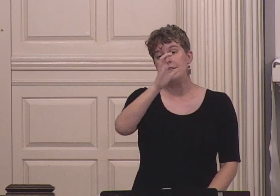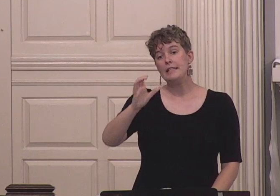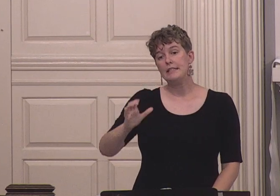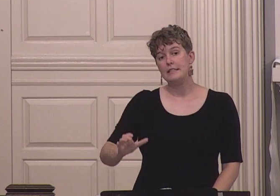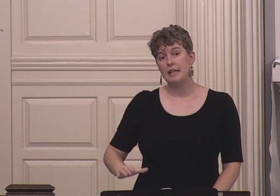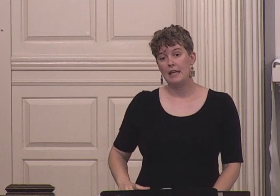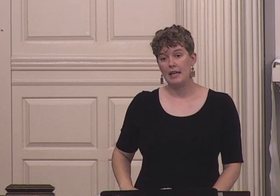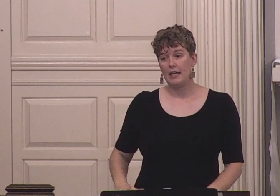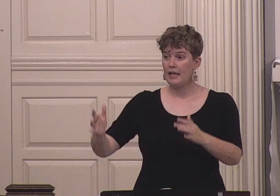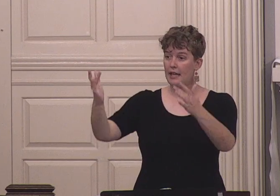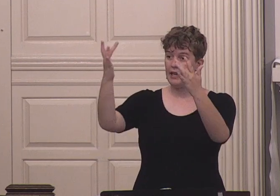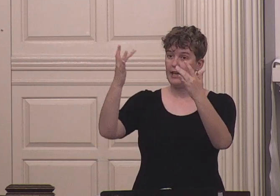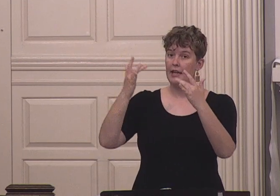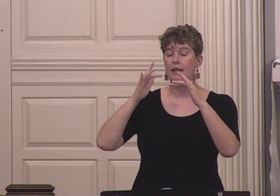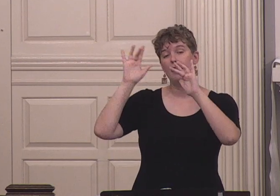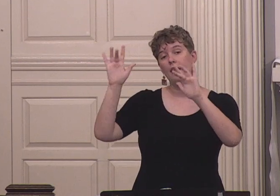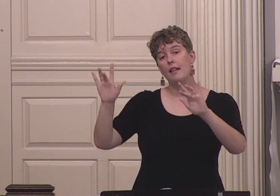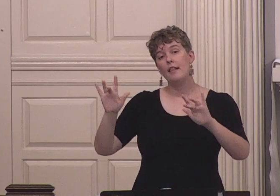Christe